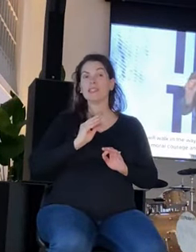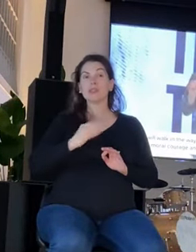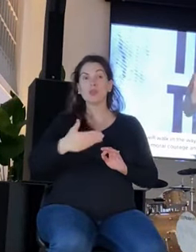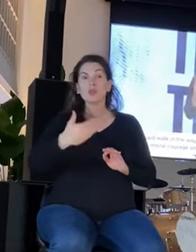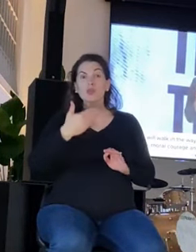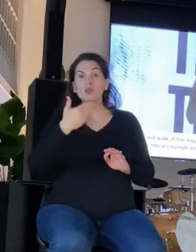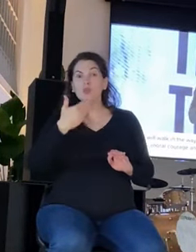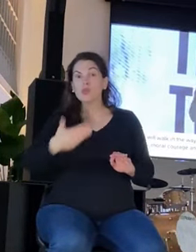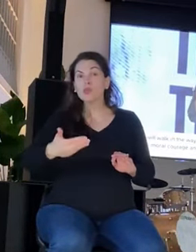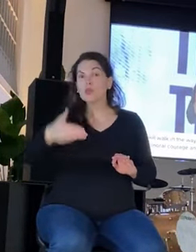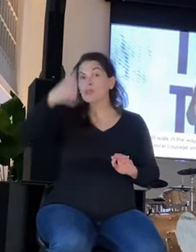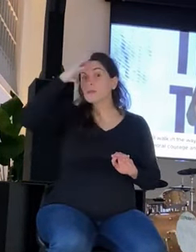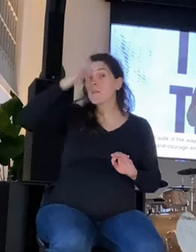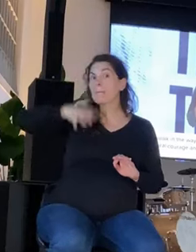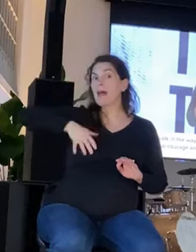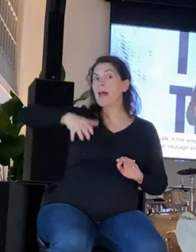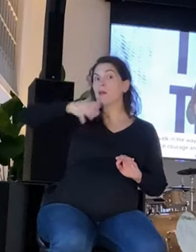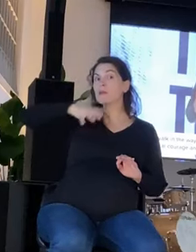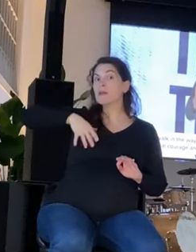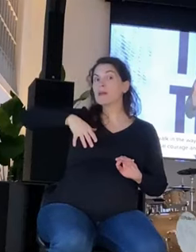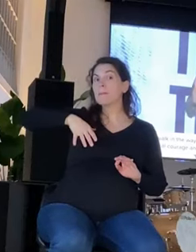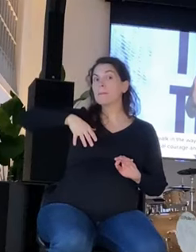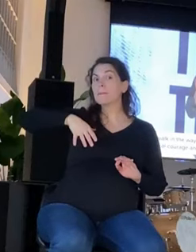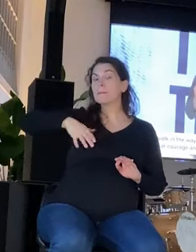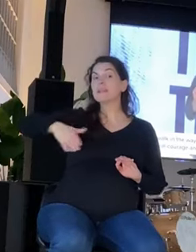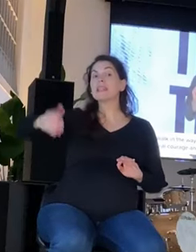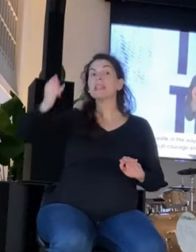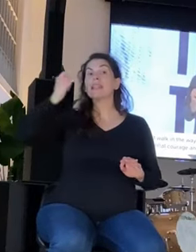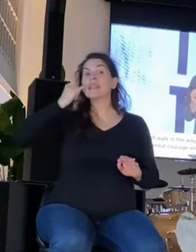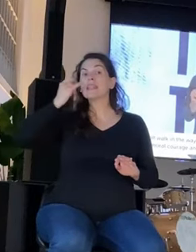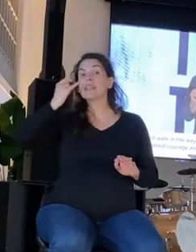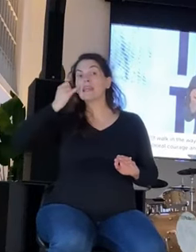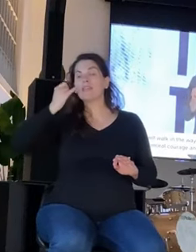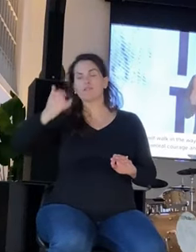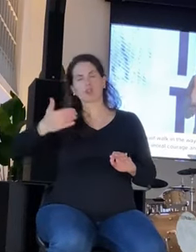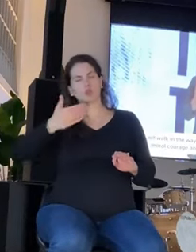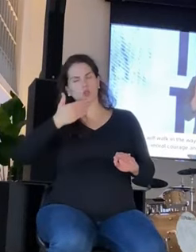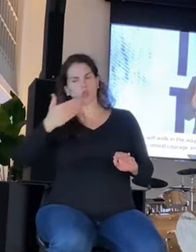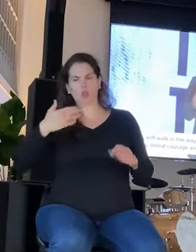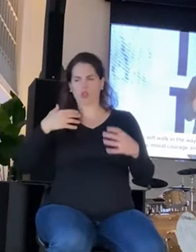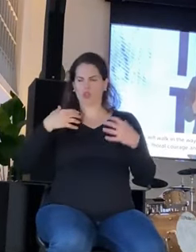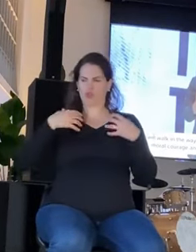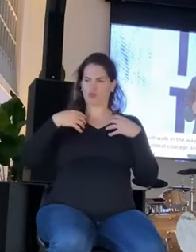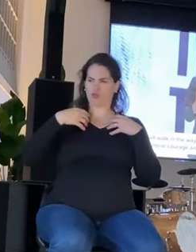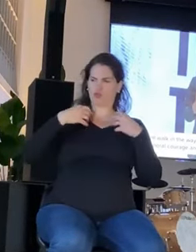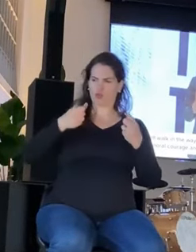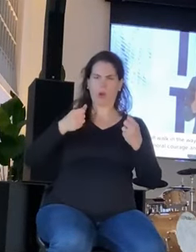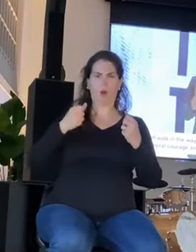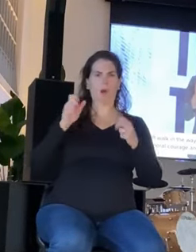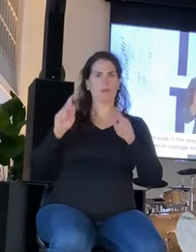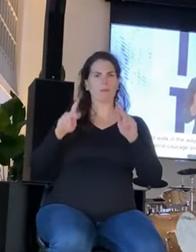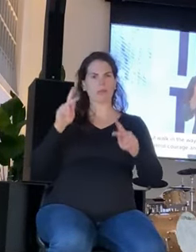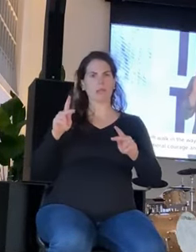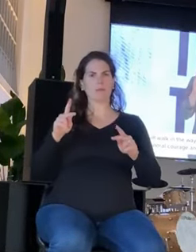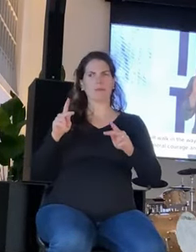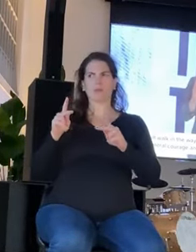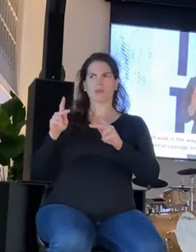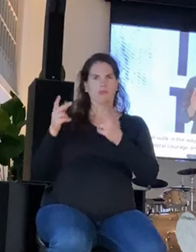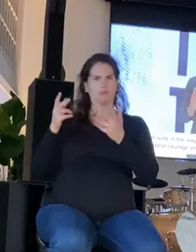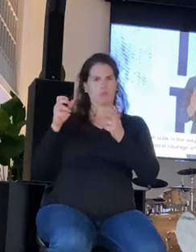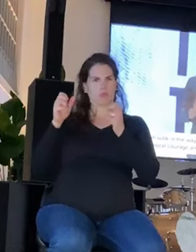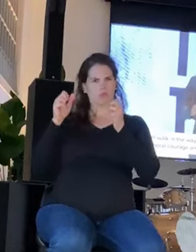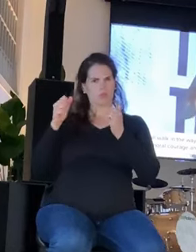of good men and women, that is, those of personal integrity, moral courage,